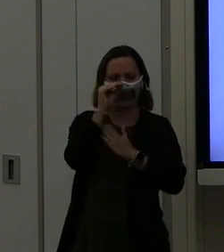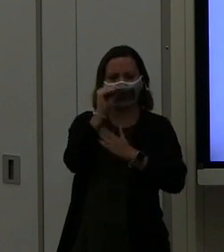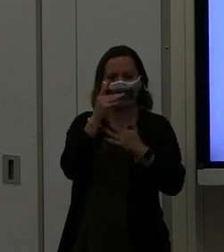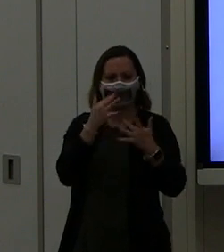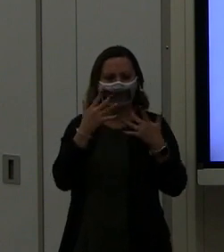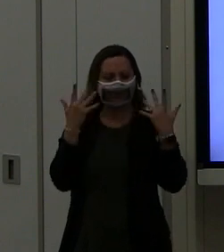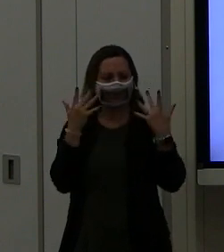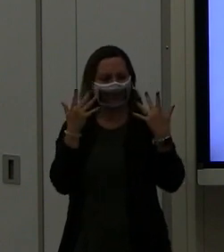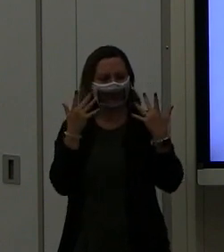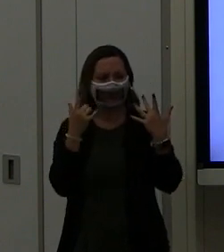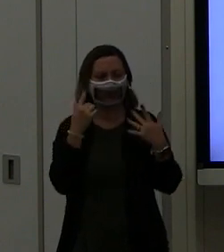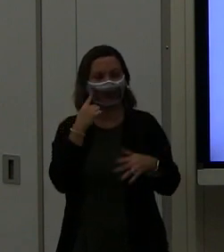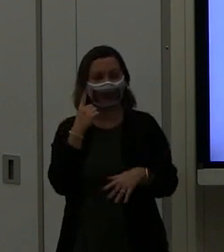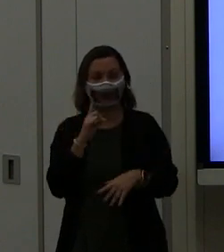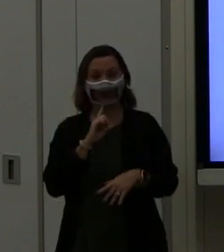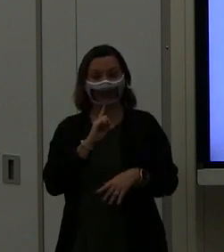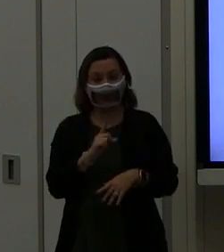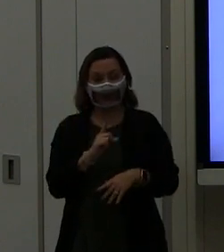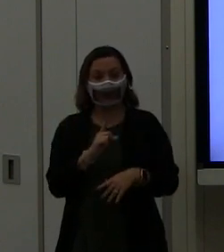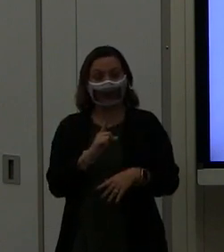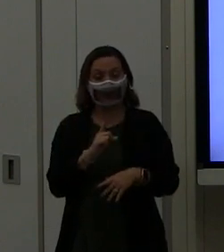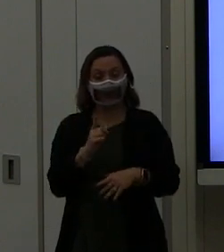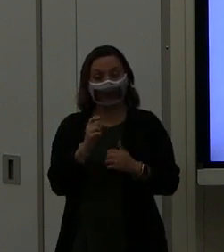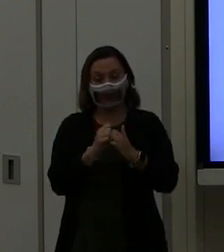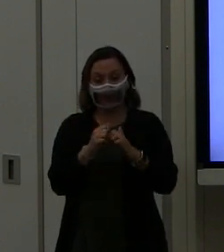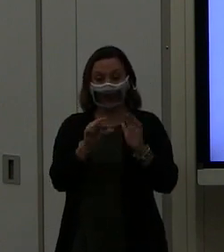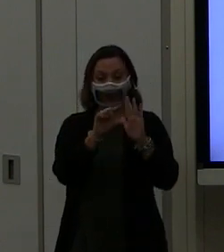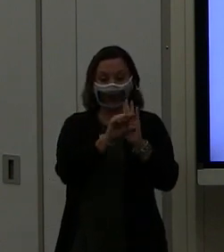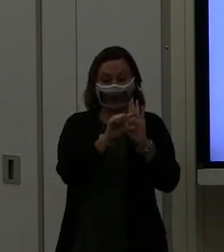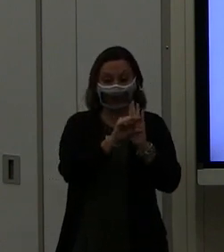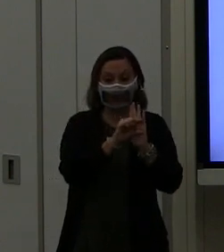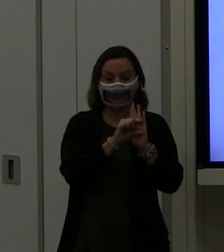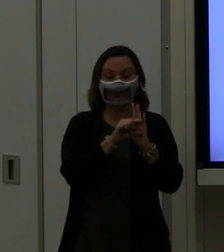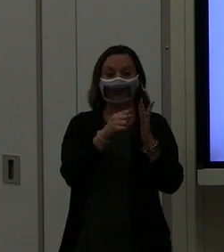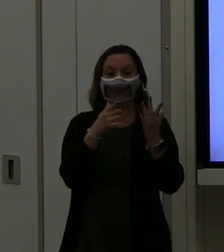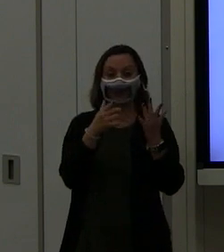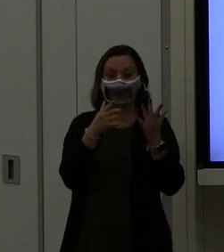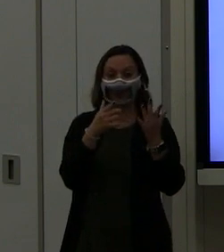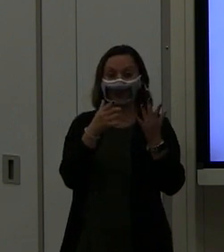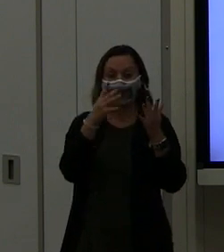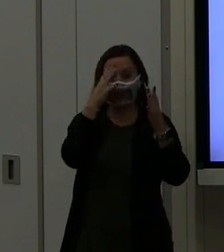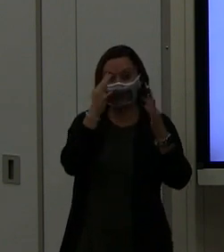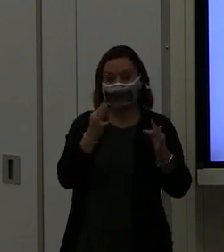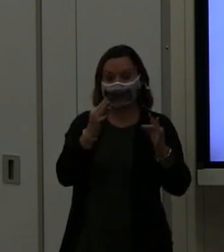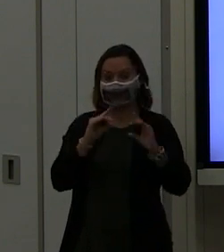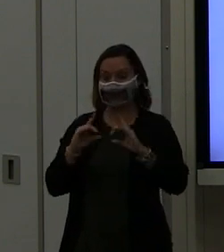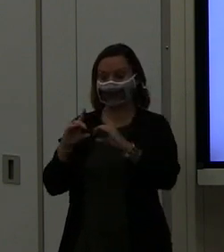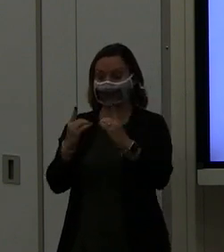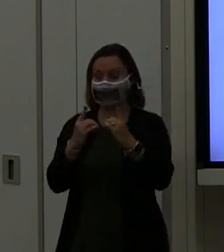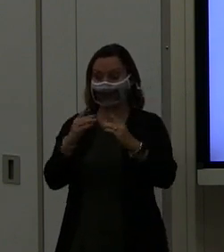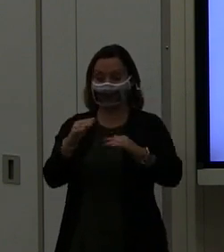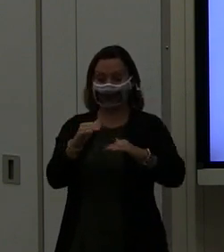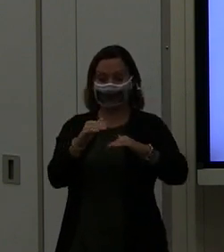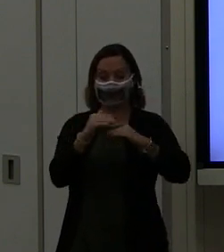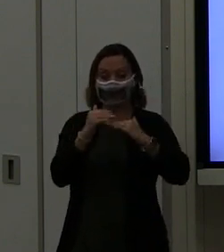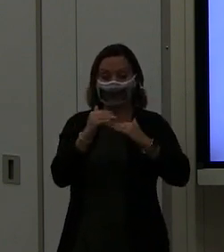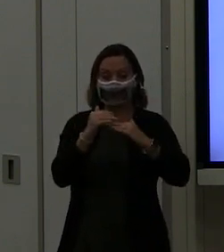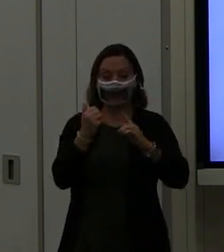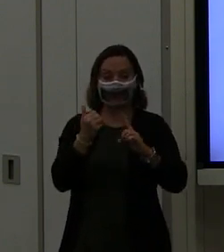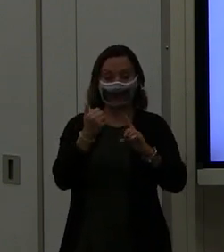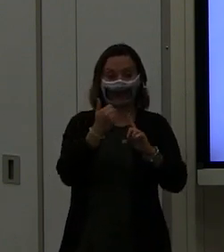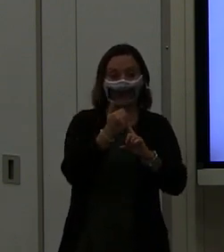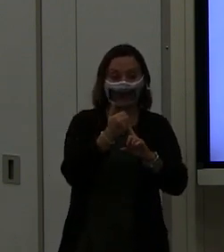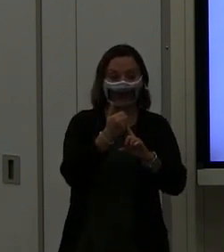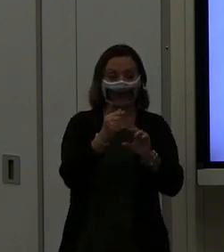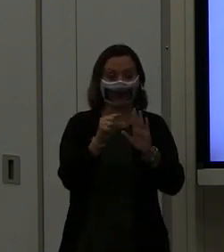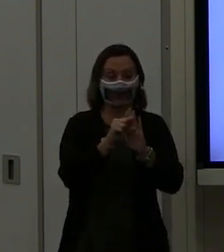around grades, we made some decisions as a district to limit the impact of the grades accumulated during e-learning